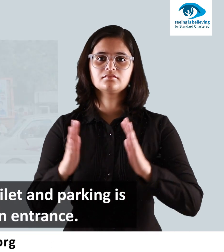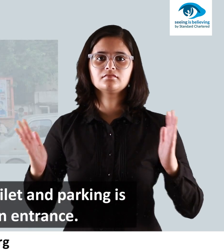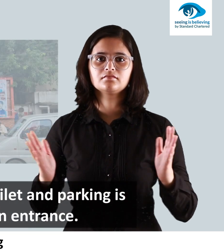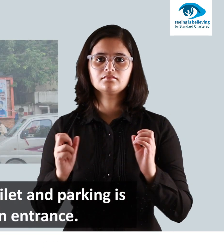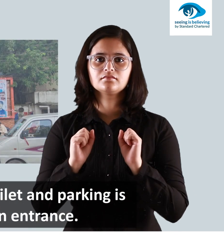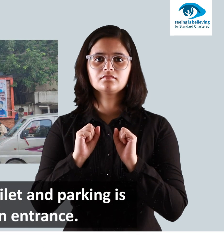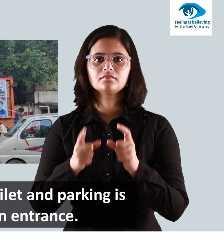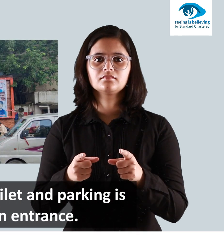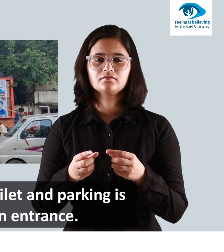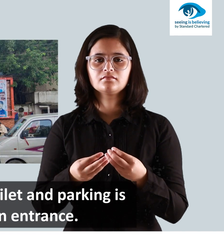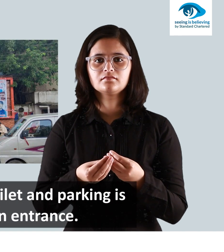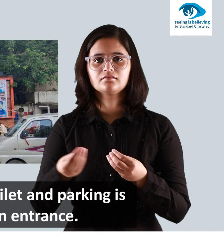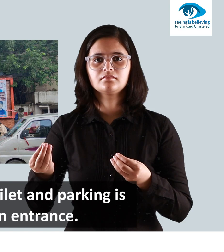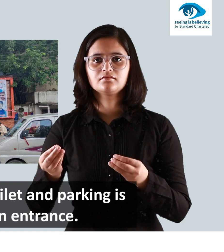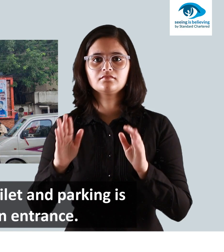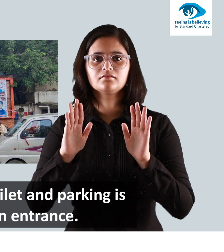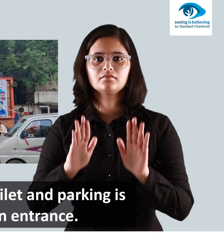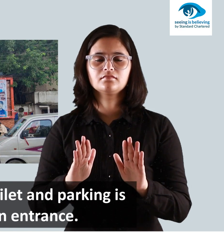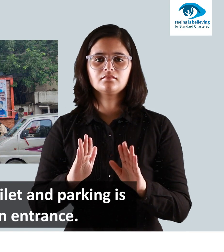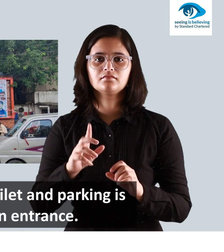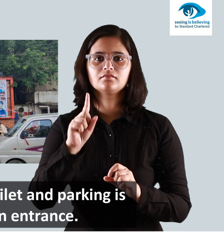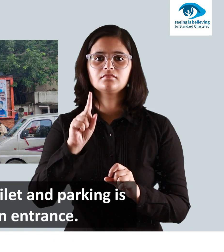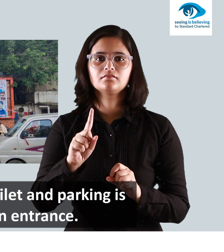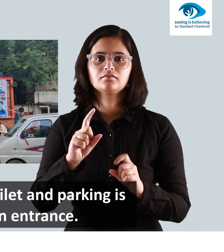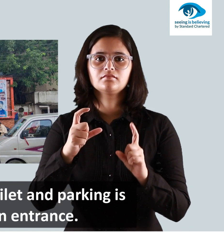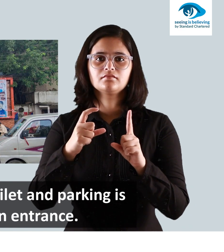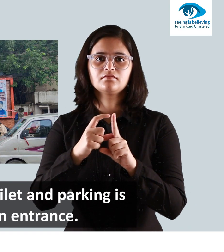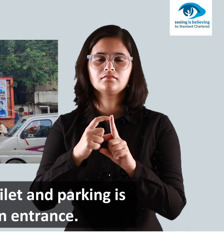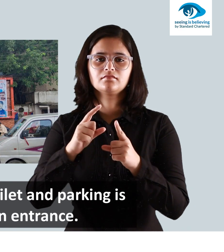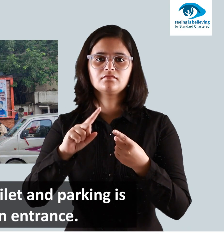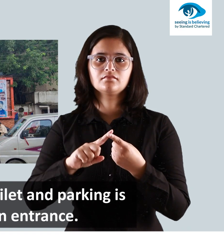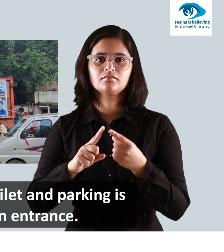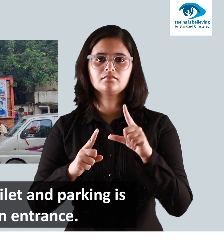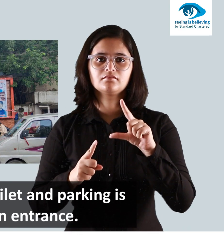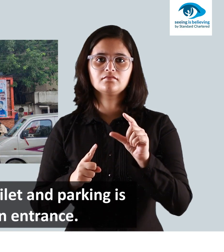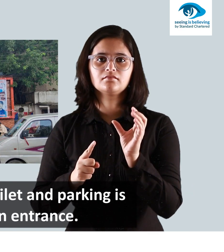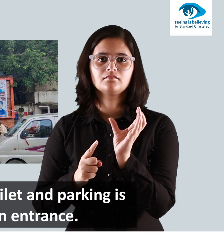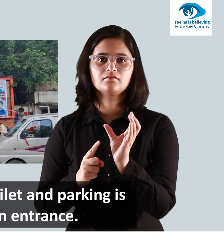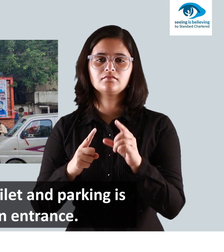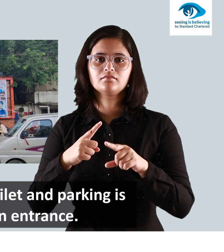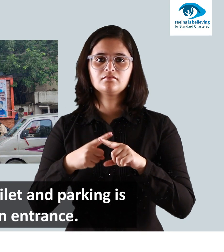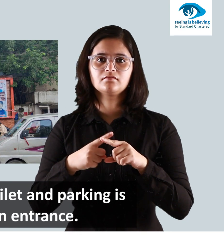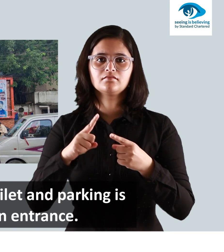There is one deluxe toilet and parking near the main entrance.